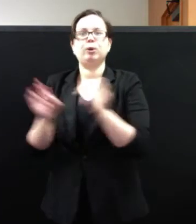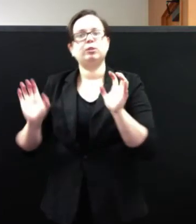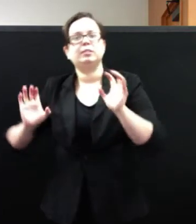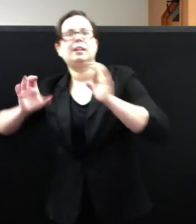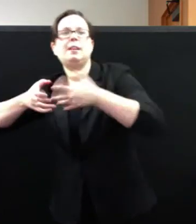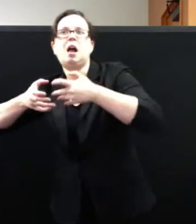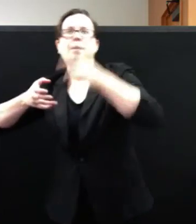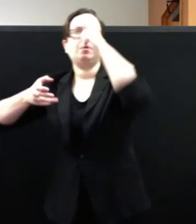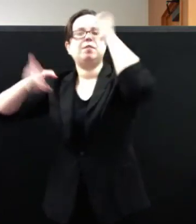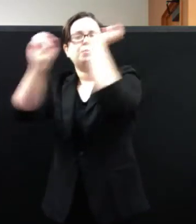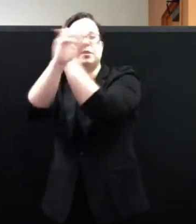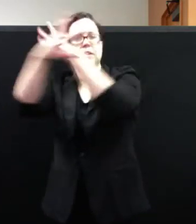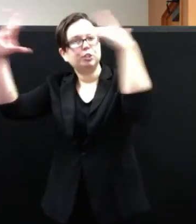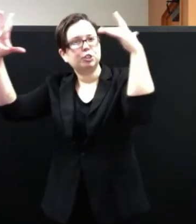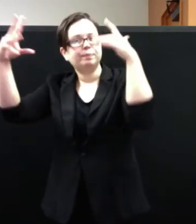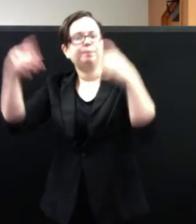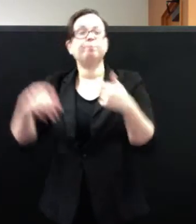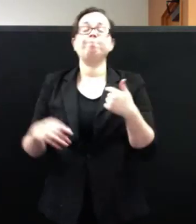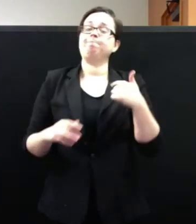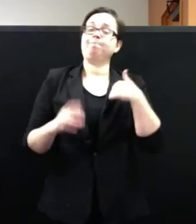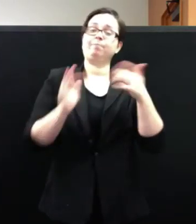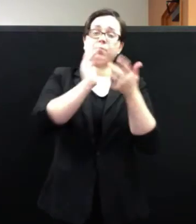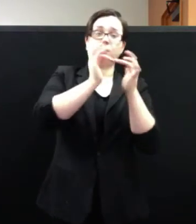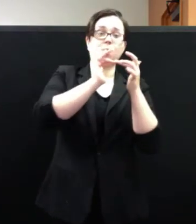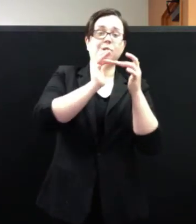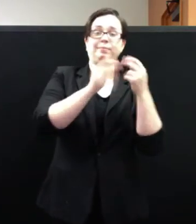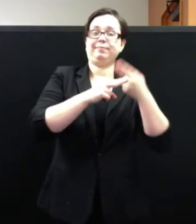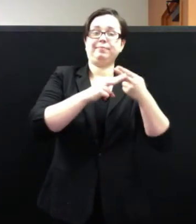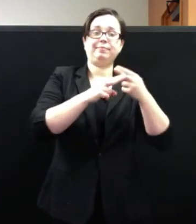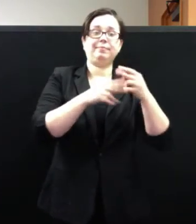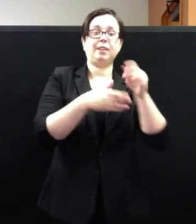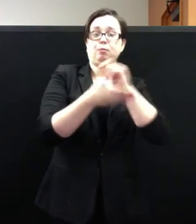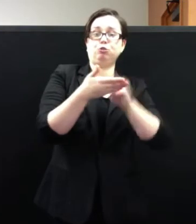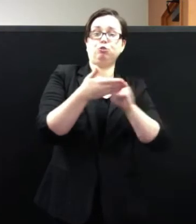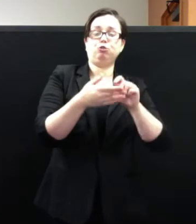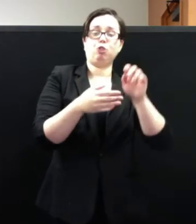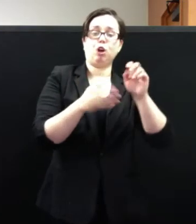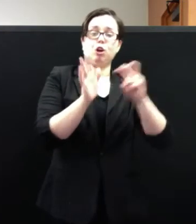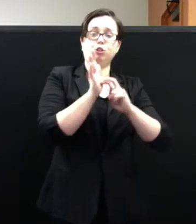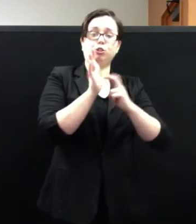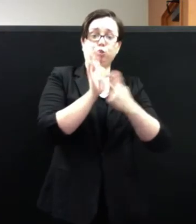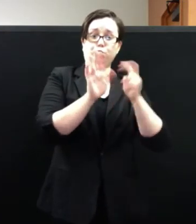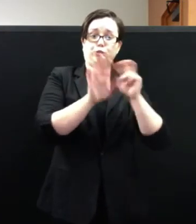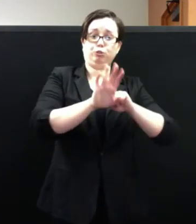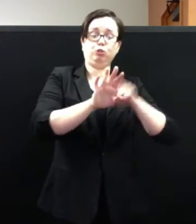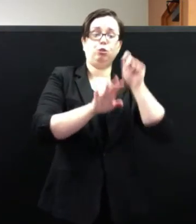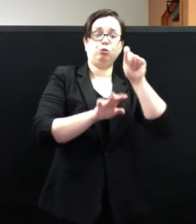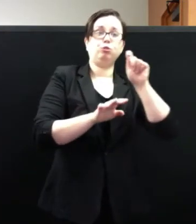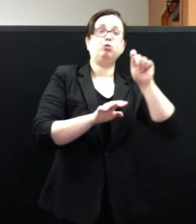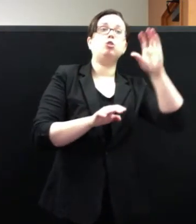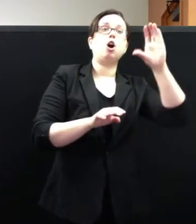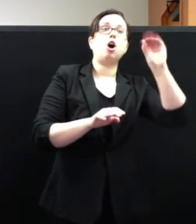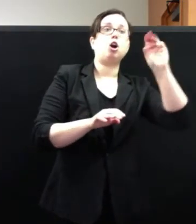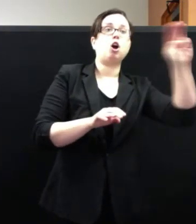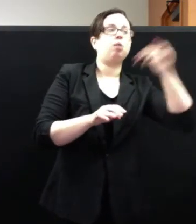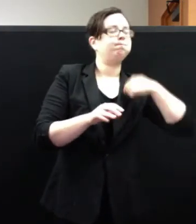called drawtoast.com, I've collected a bunch of the really, I think, best practices. And so you can learn how to run a workshop here. You can